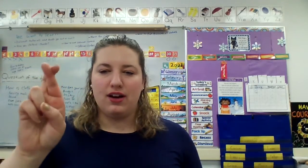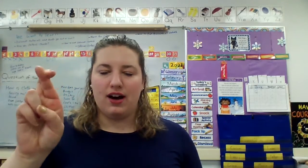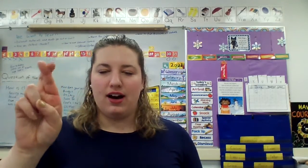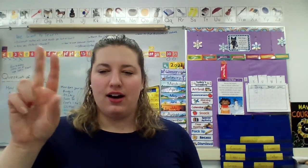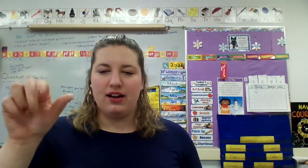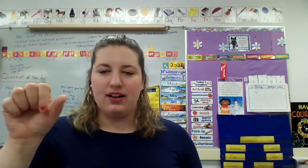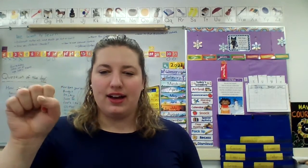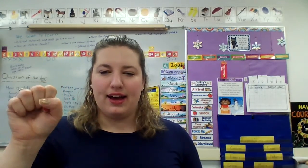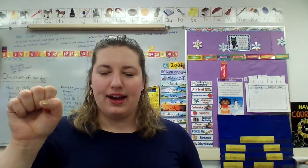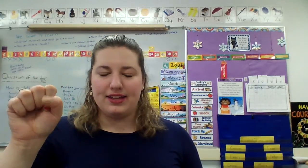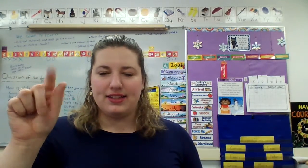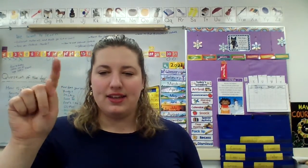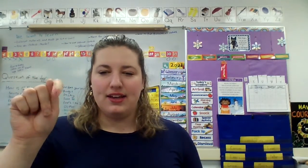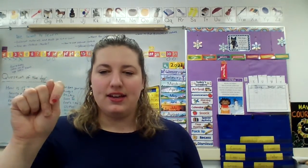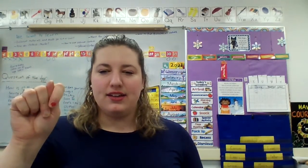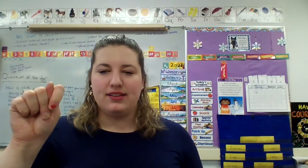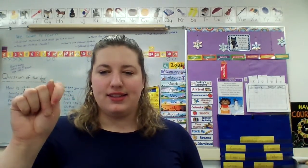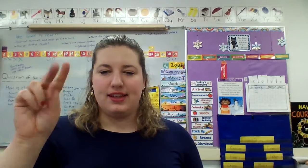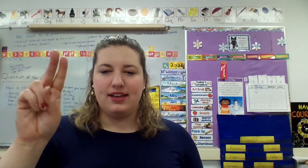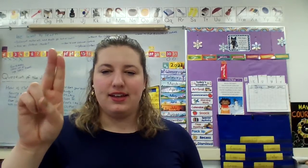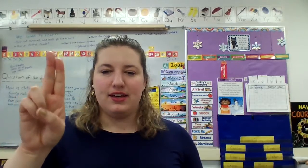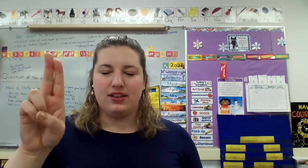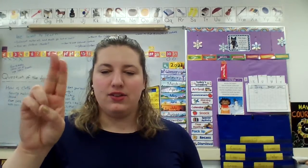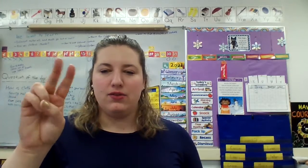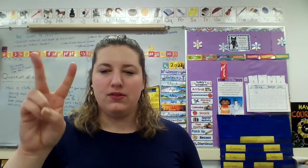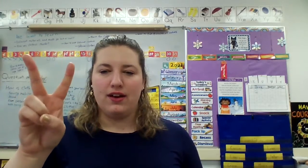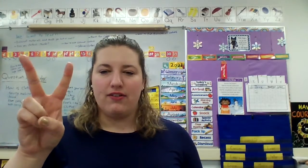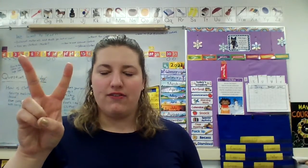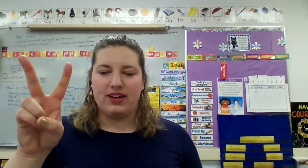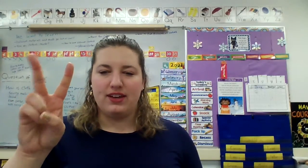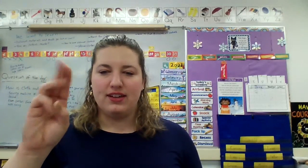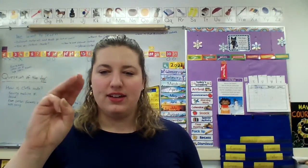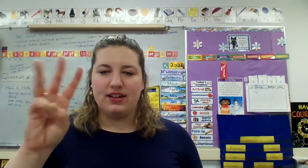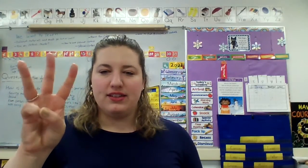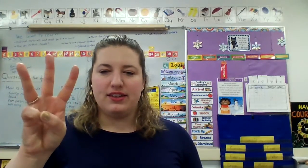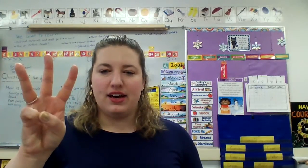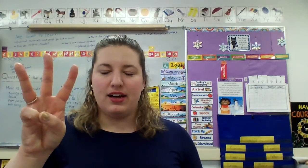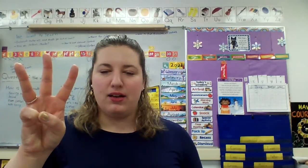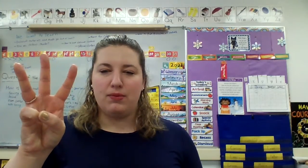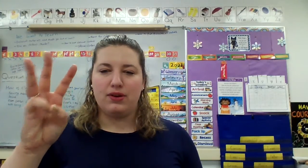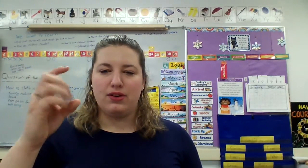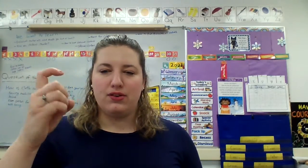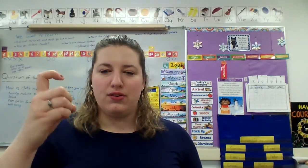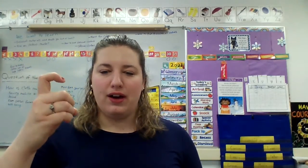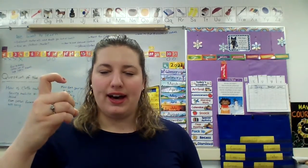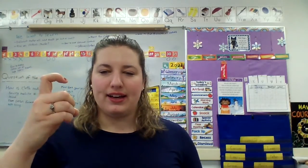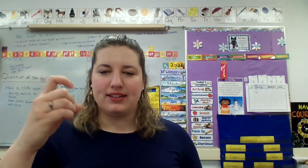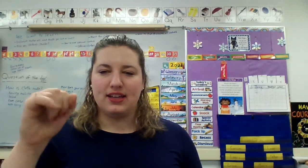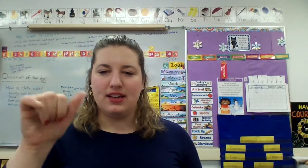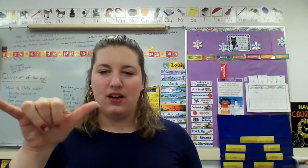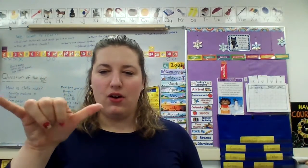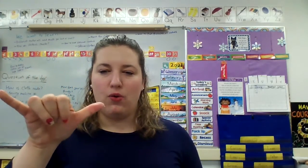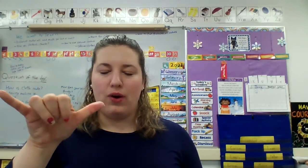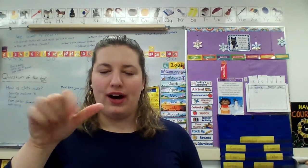R, S, T, U, V, W, X, Y,